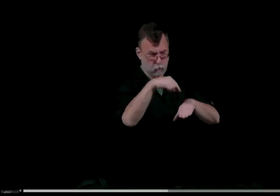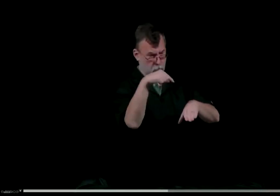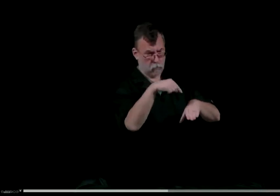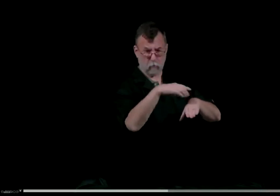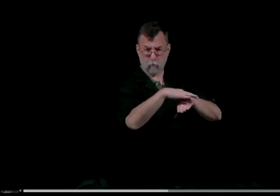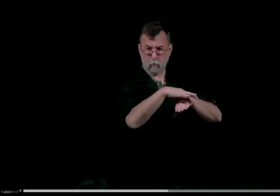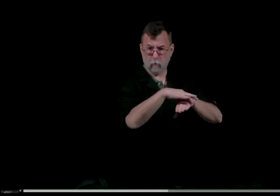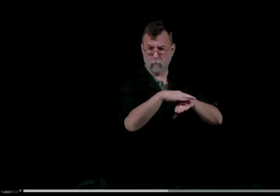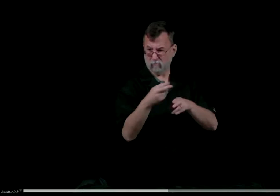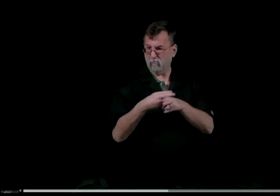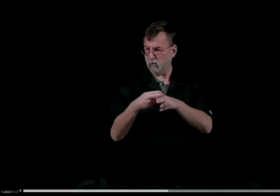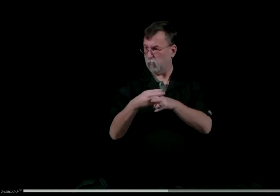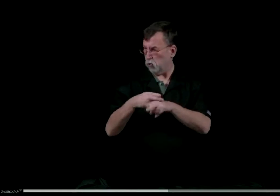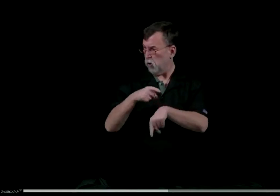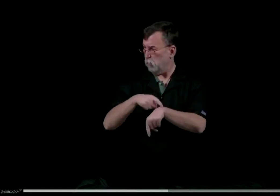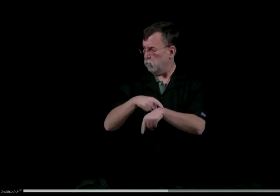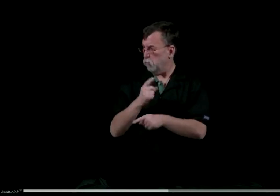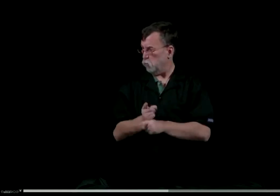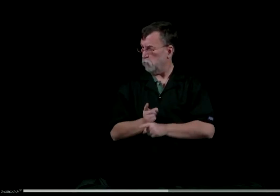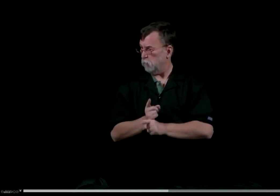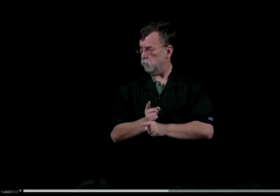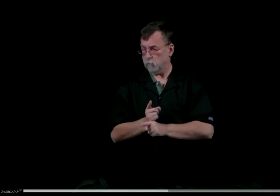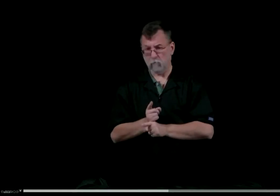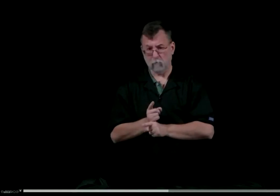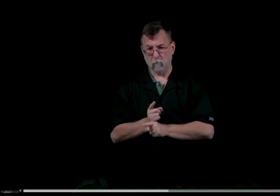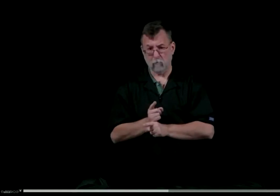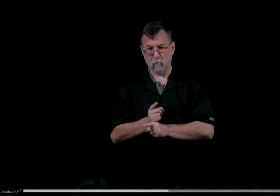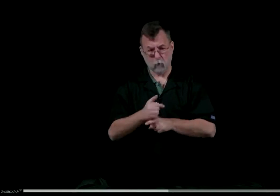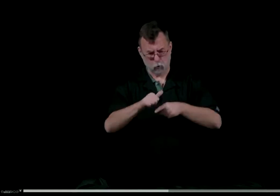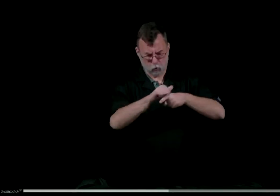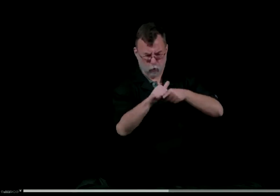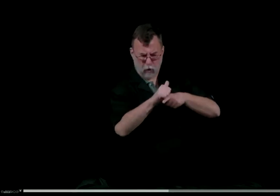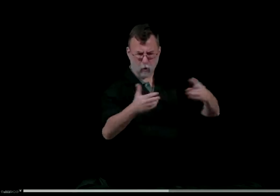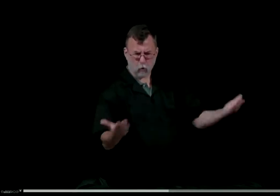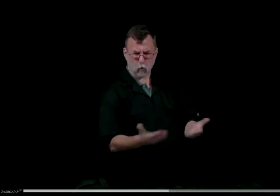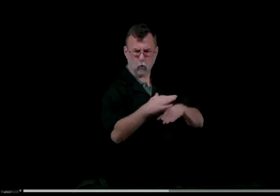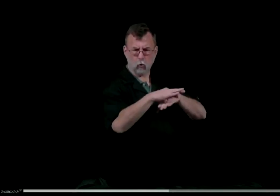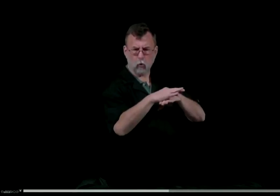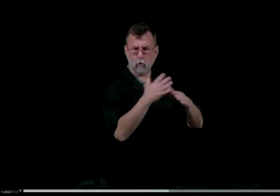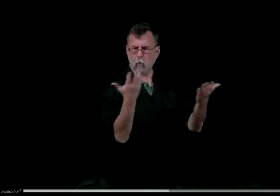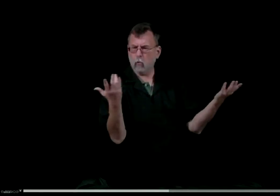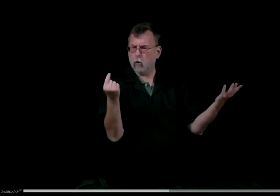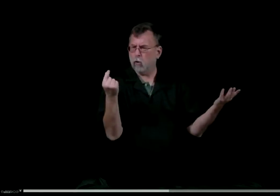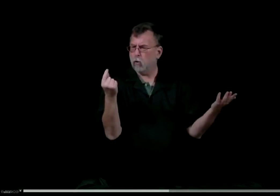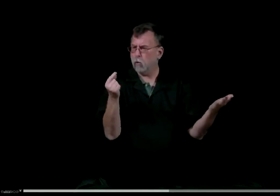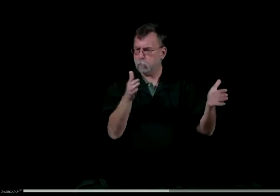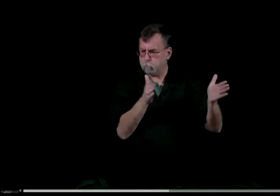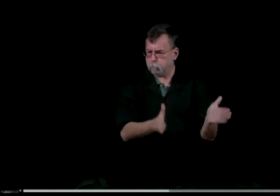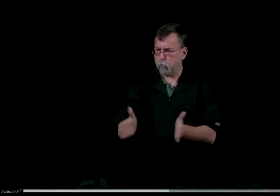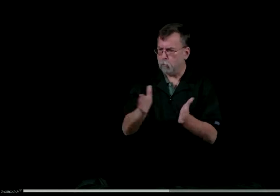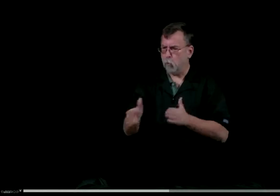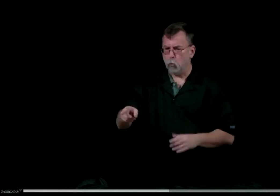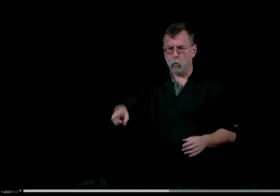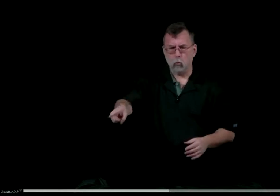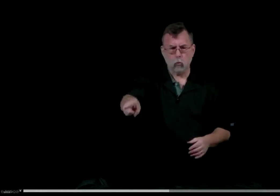We're training here on earth. We're really here just for a short time on earth, right? We're training here on earth for